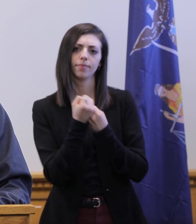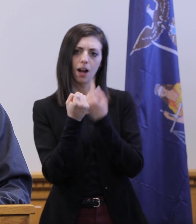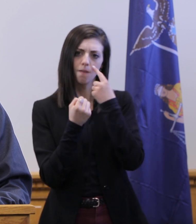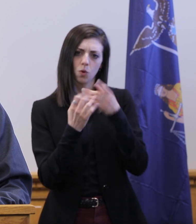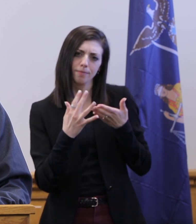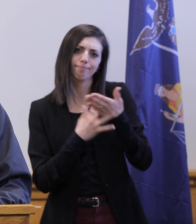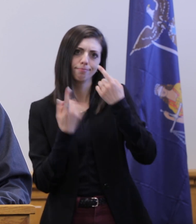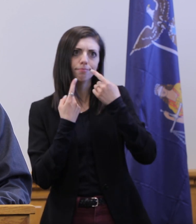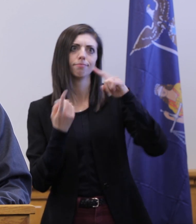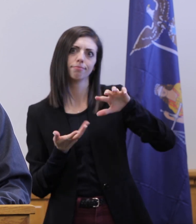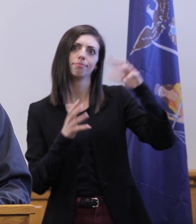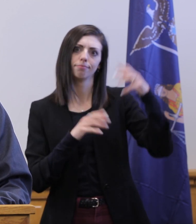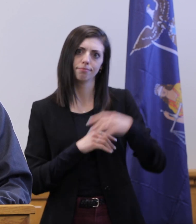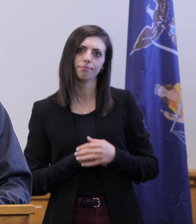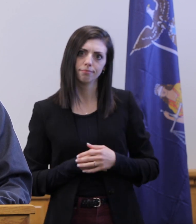as a pandemic.